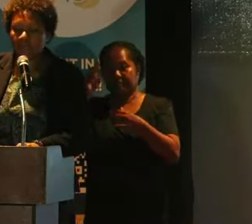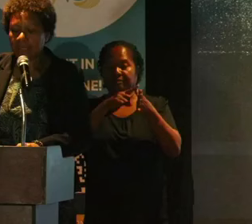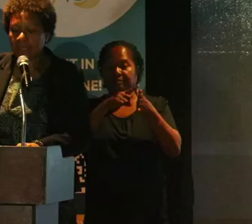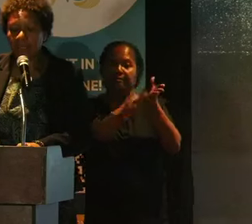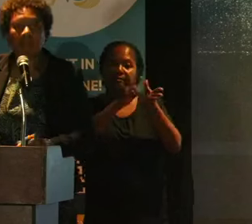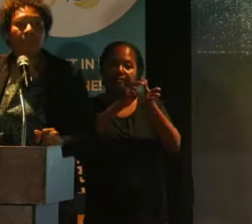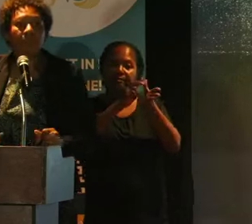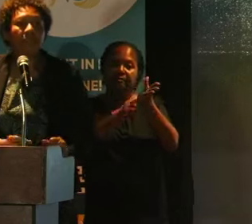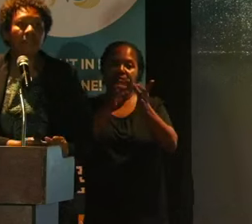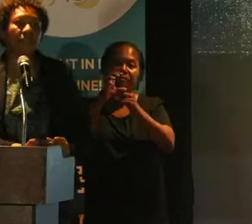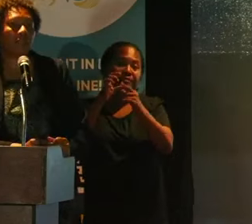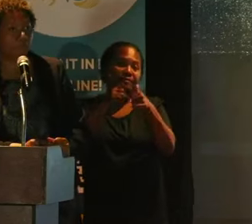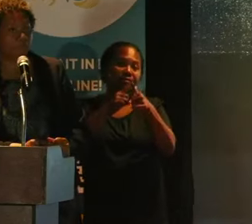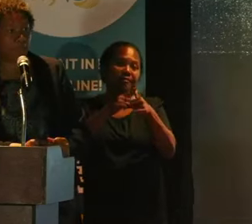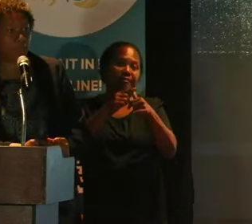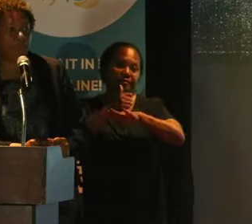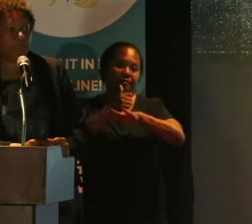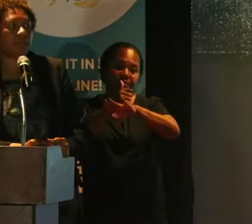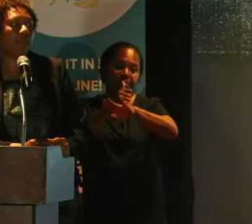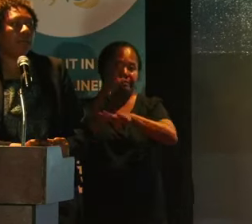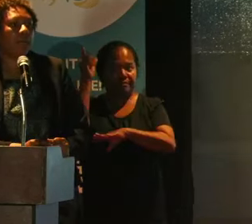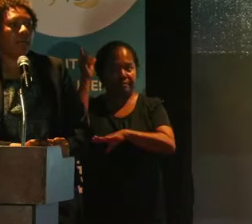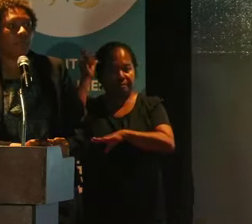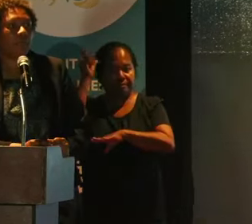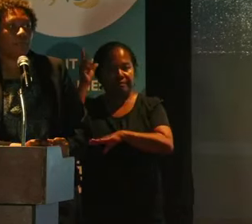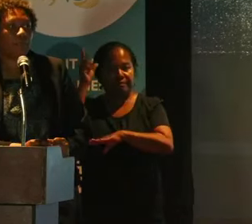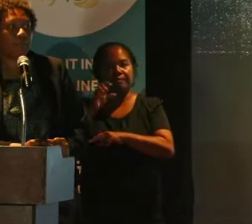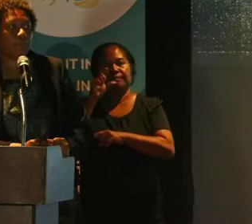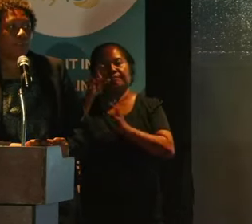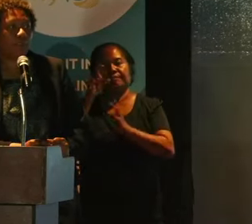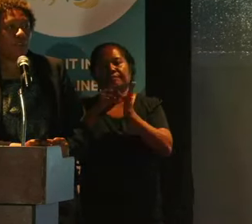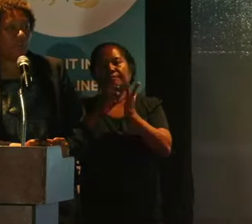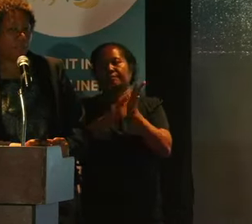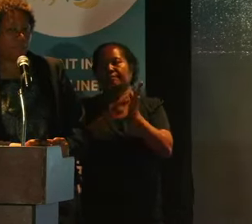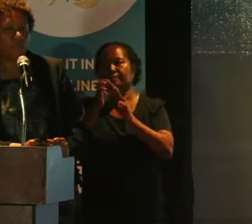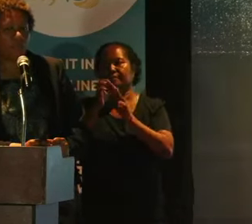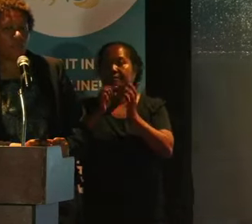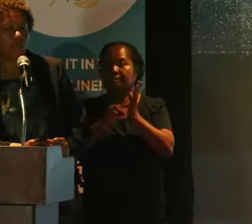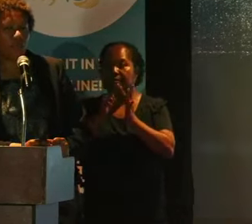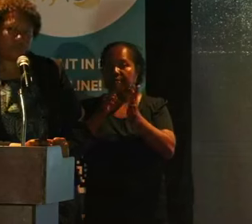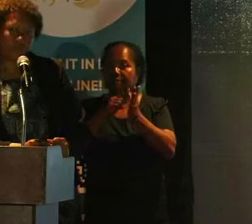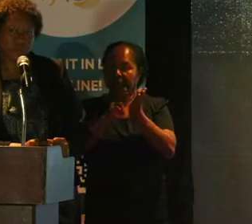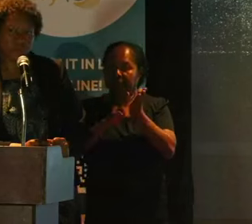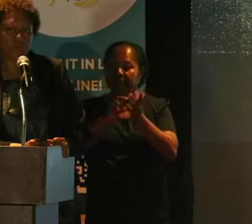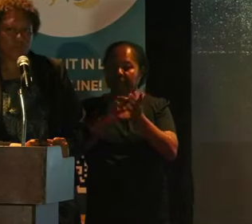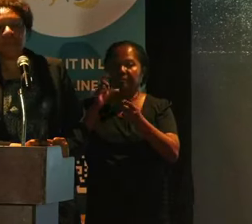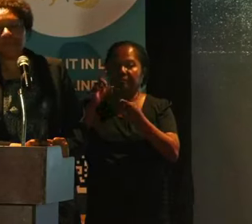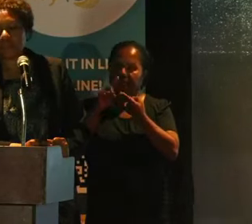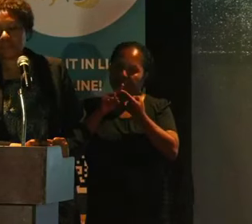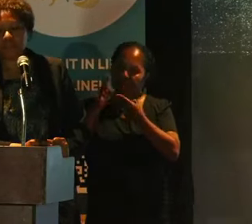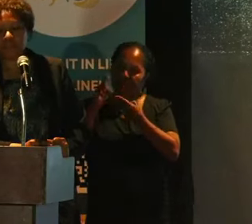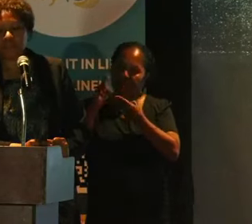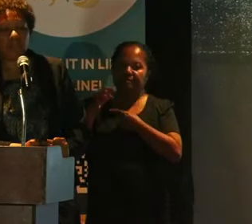Binoka. I'm acting director for compliance. I've been in the role for 2 months or so